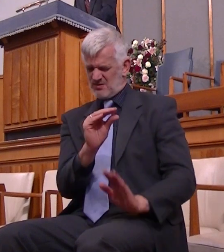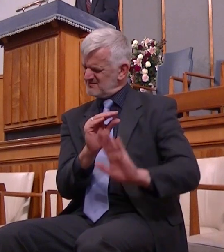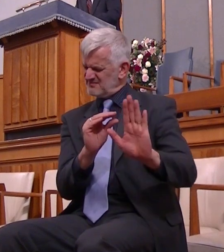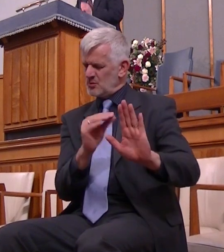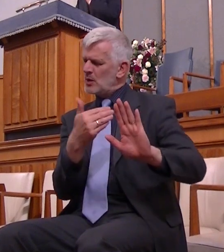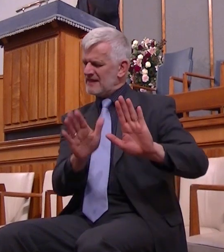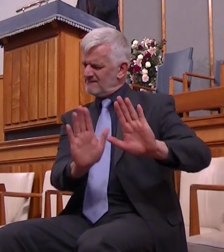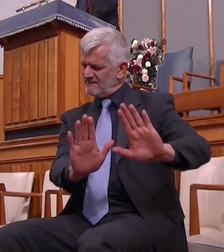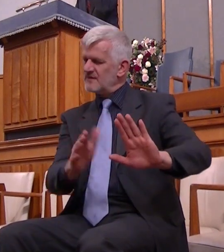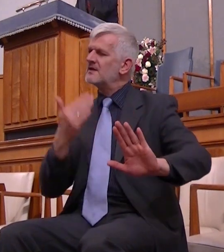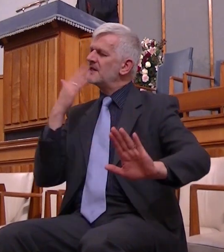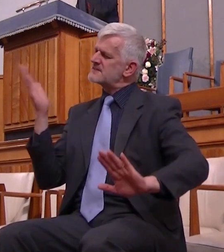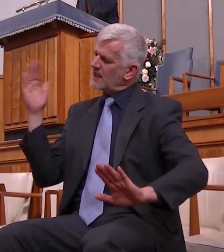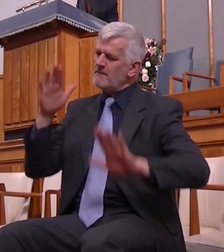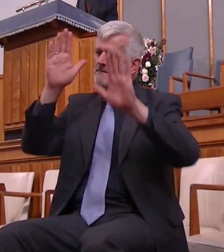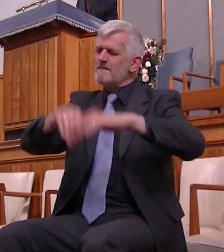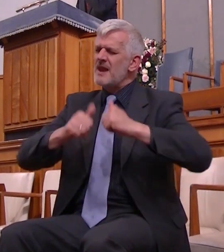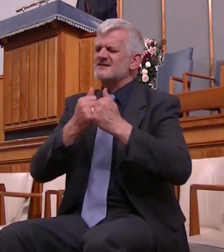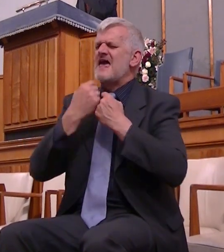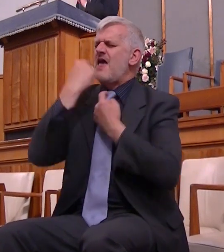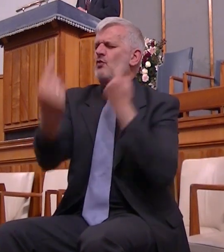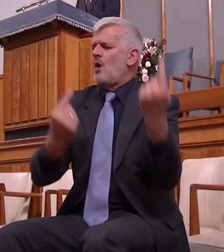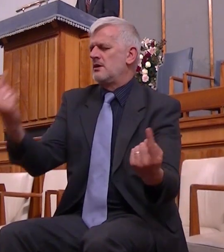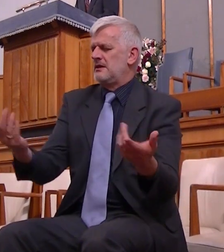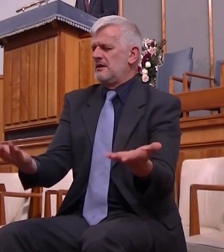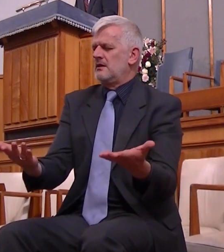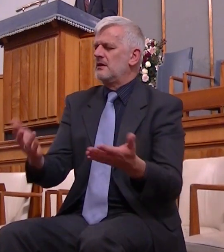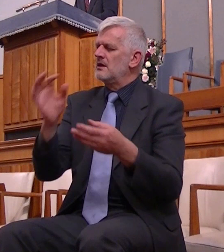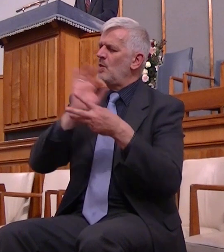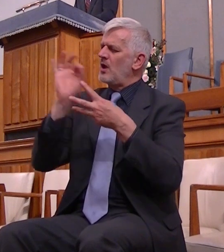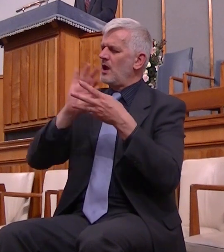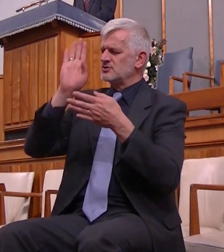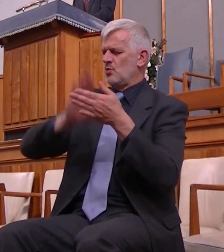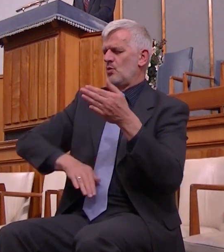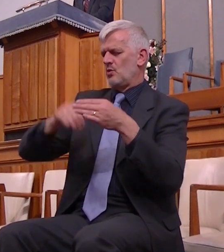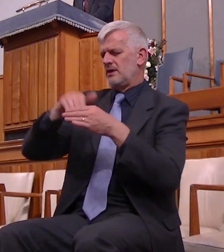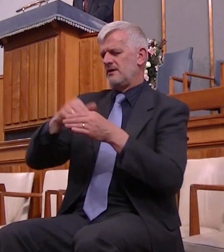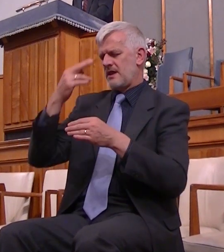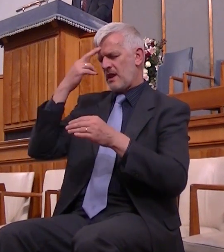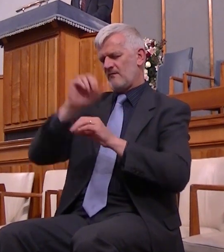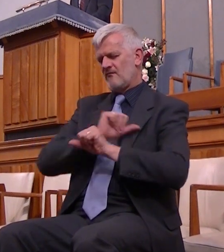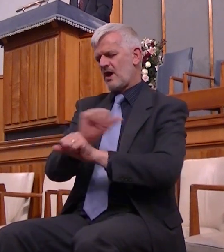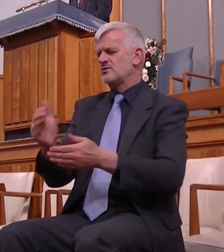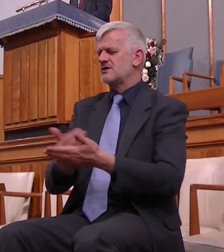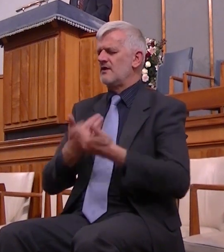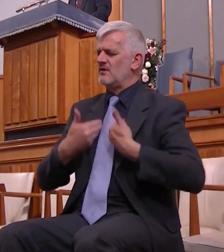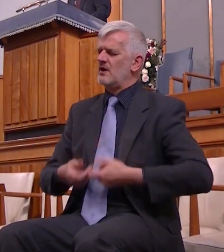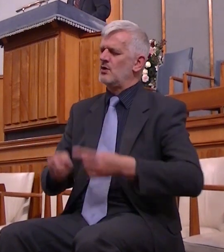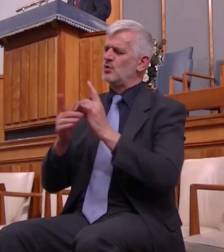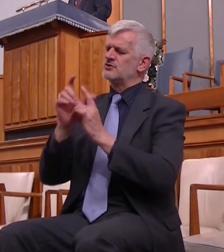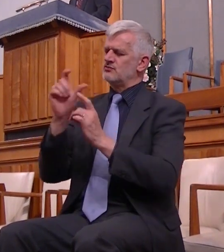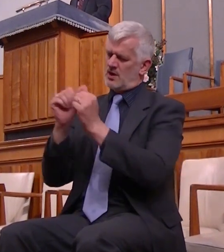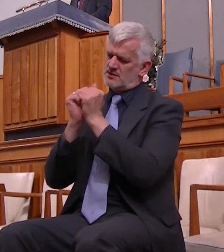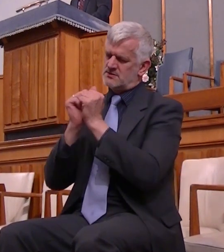Thy mighty power, and bless our needy souls. We ask these things in the name of our Saviour, for